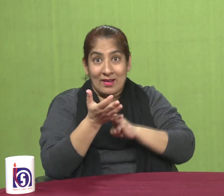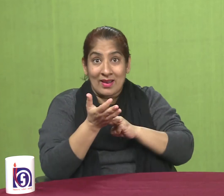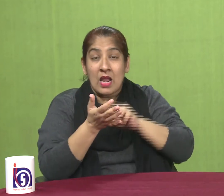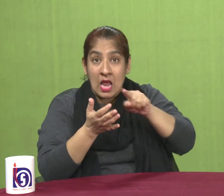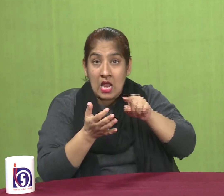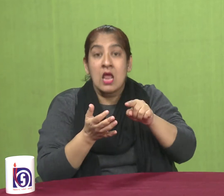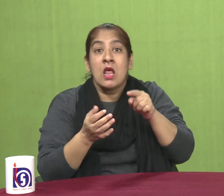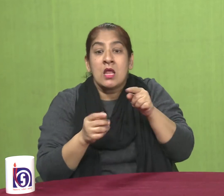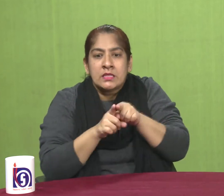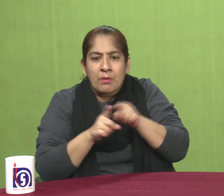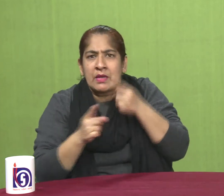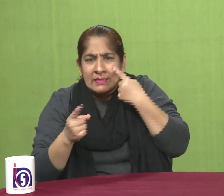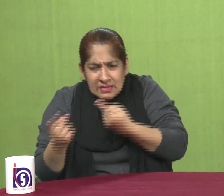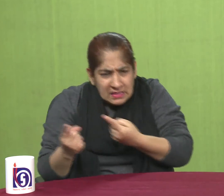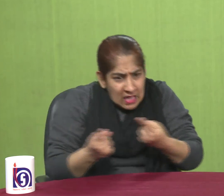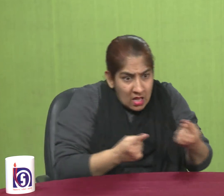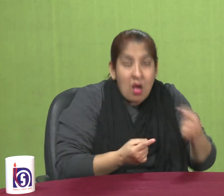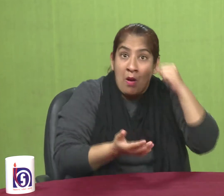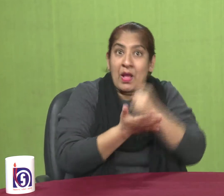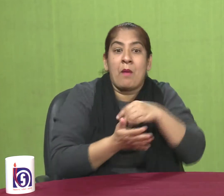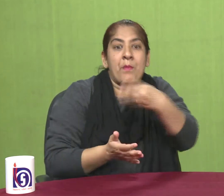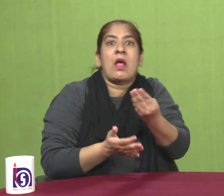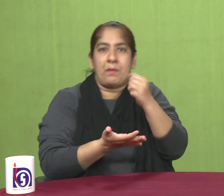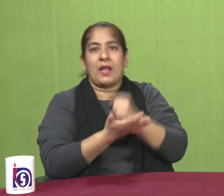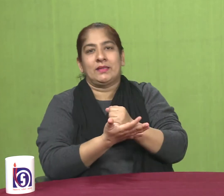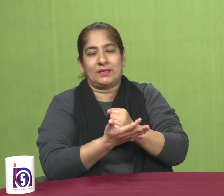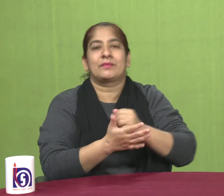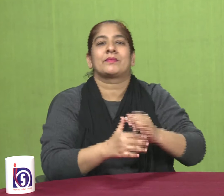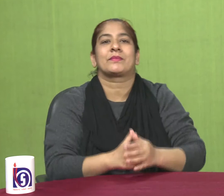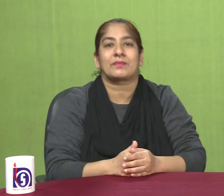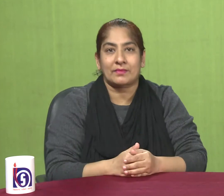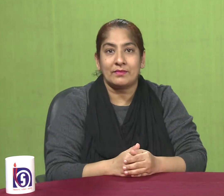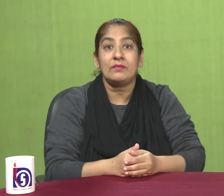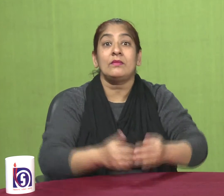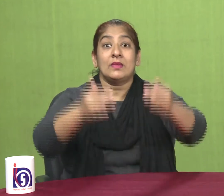Customs verification is done by the forwarding agent.